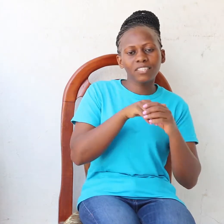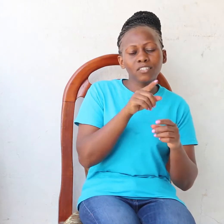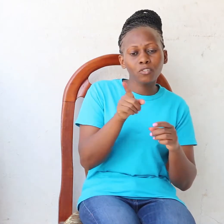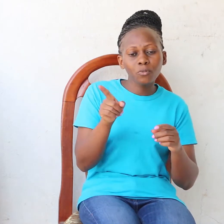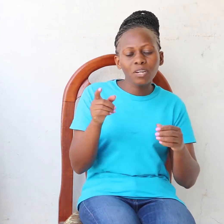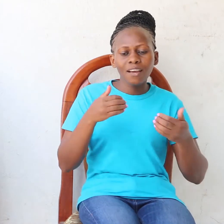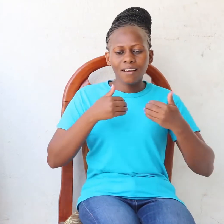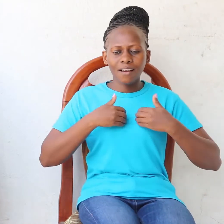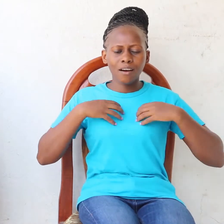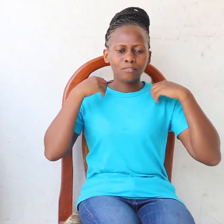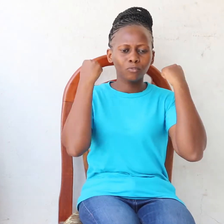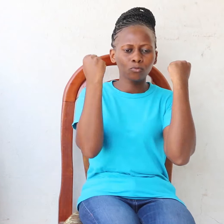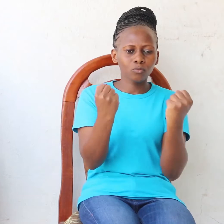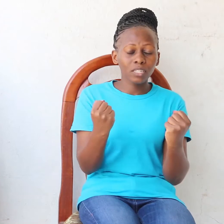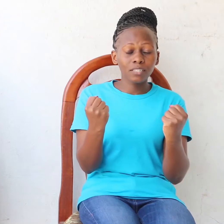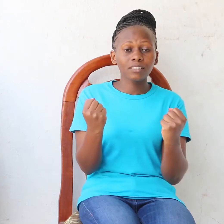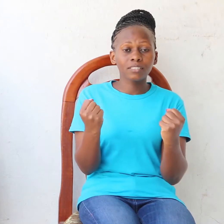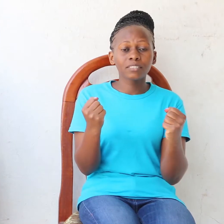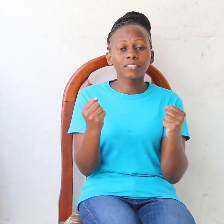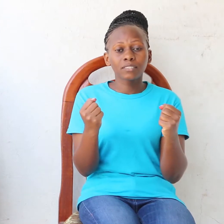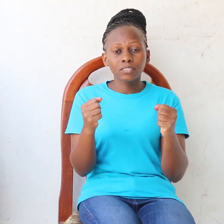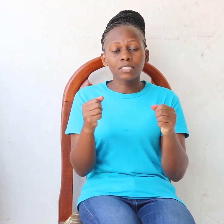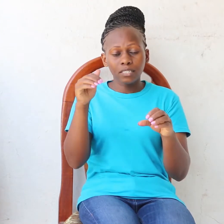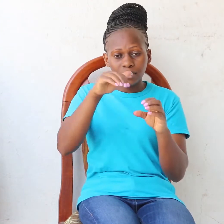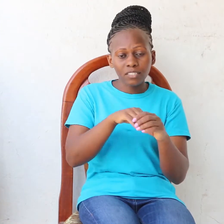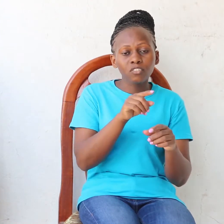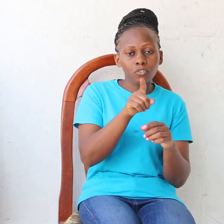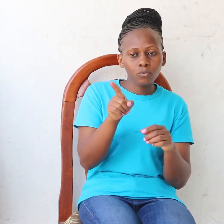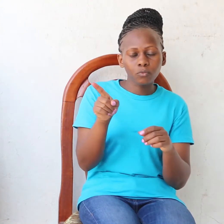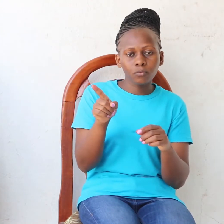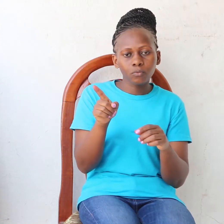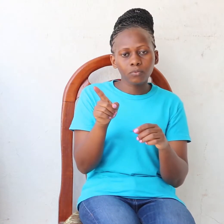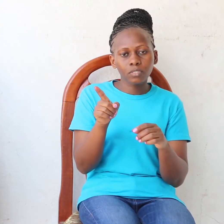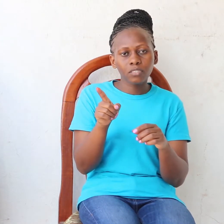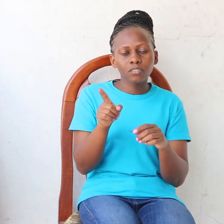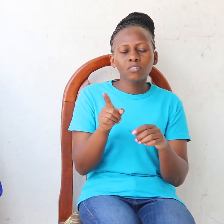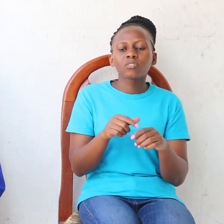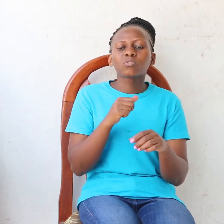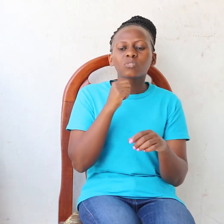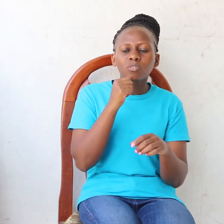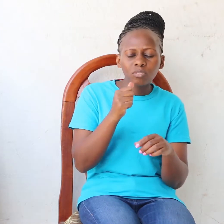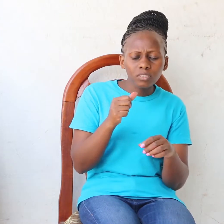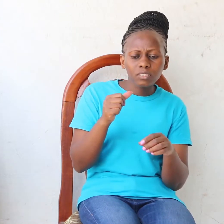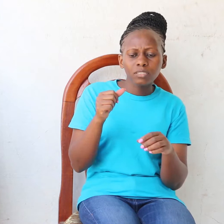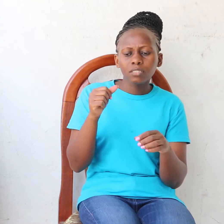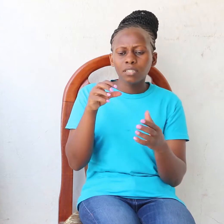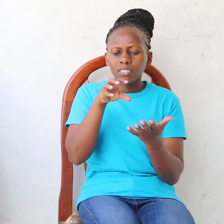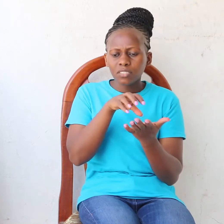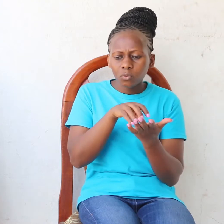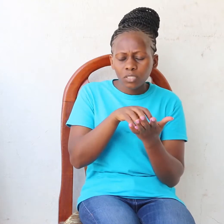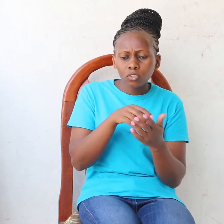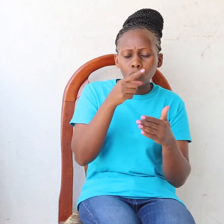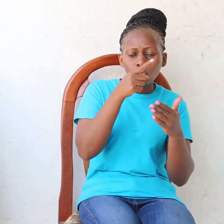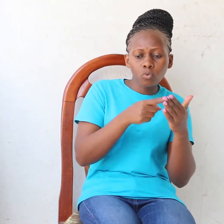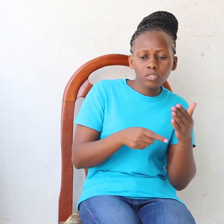still strength being supplied to you. It doesn't matter what they said, you said,